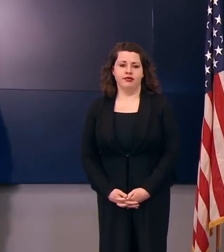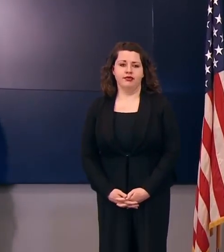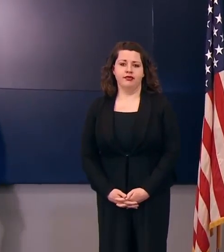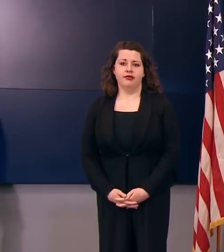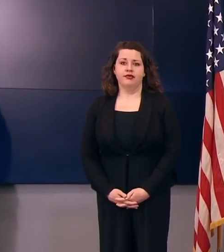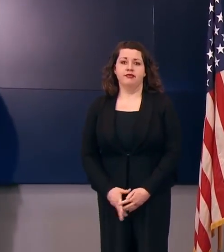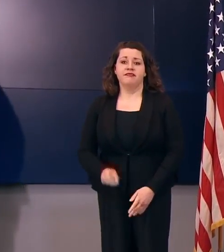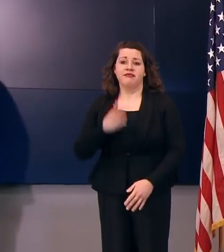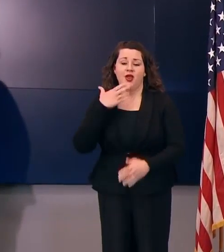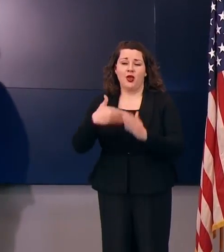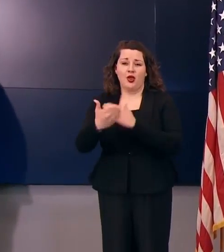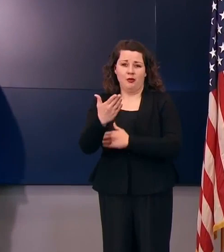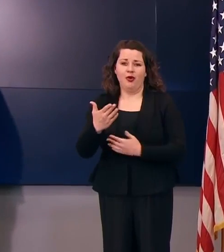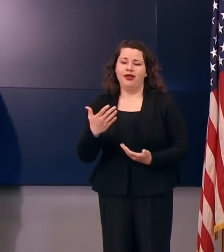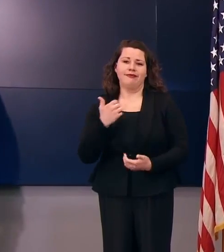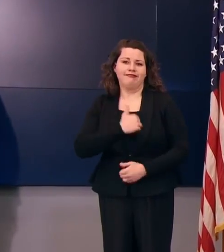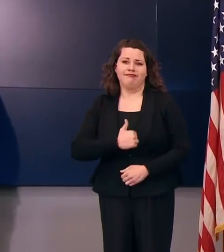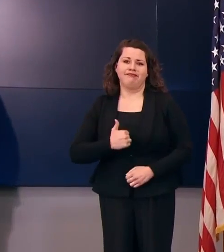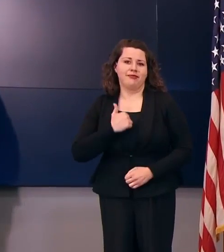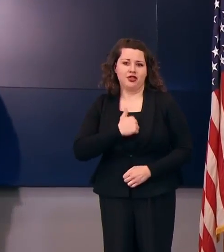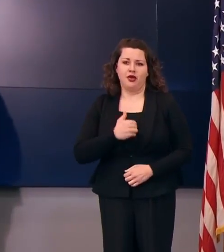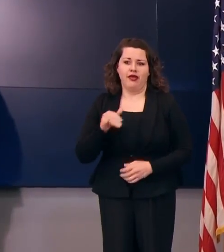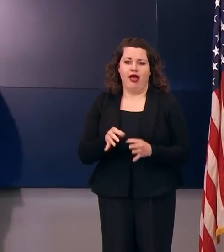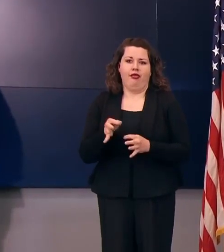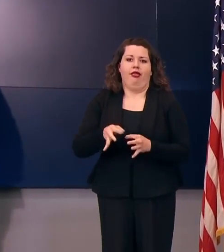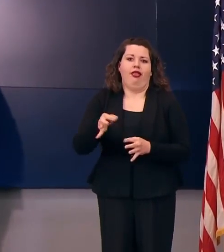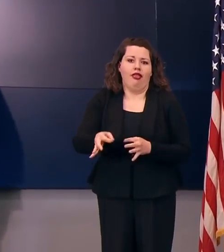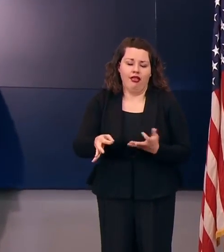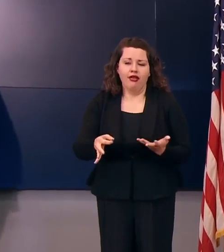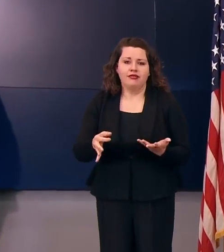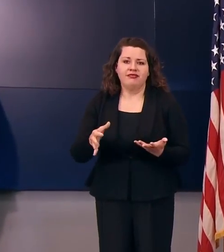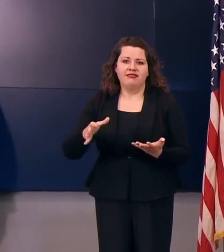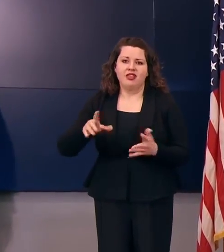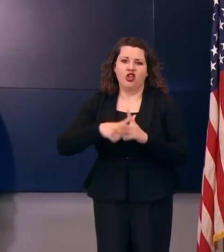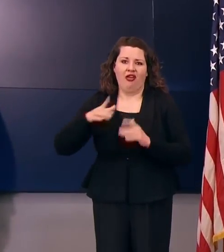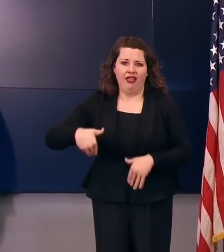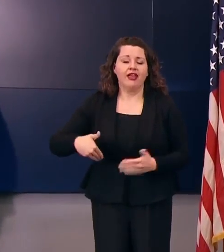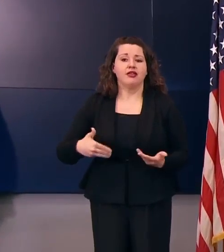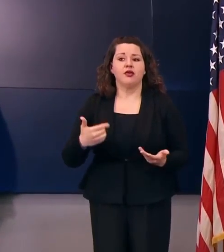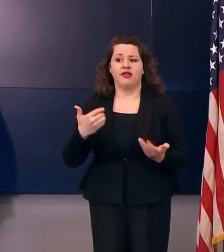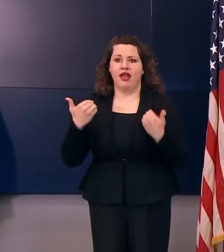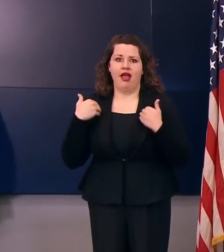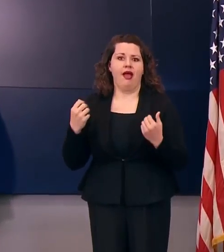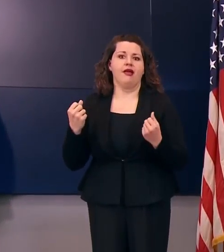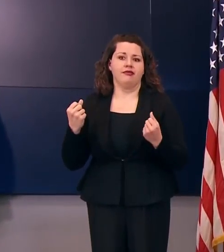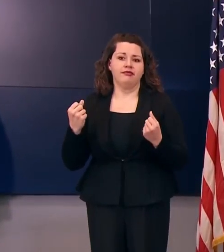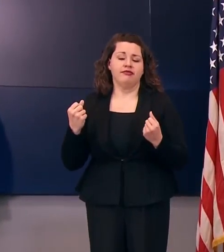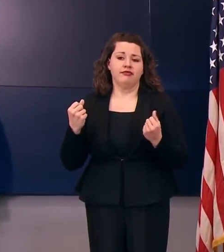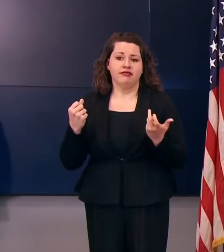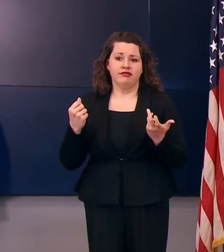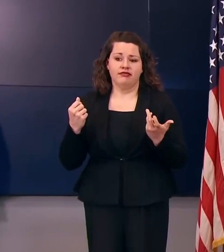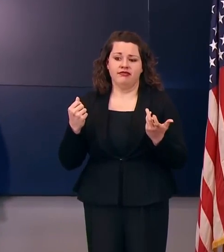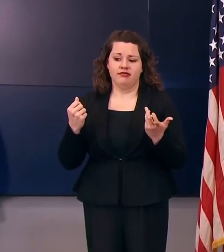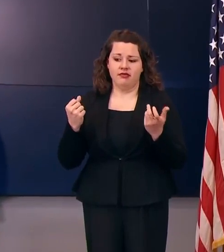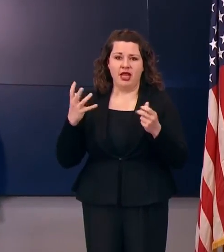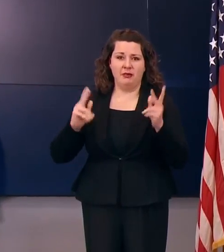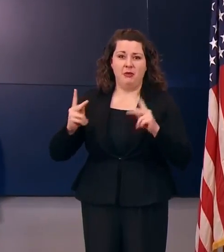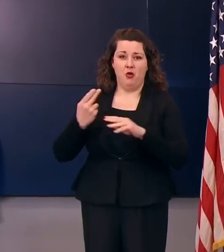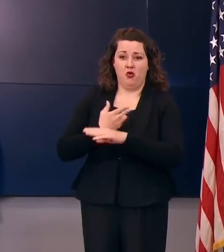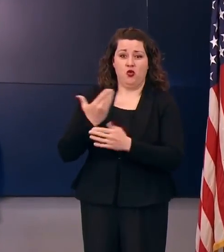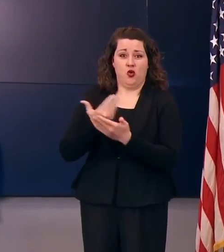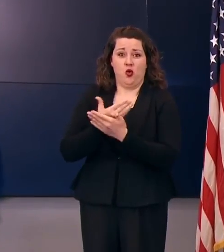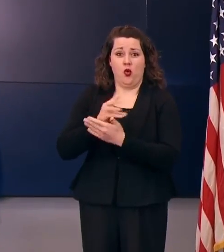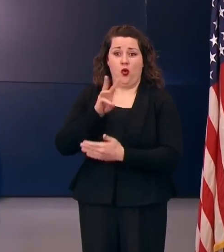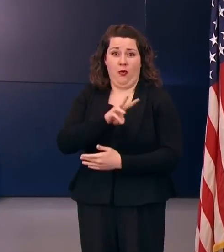Okay. Well, good morning. First of all, I want to apologize for the delay. We have had a large volume of that's been using the new